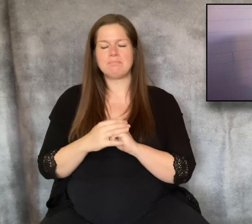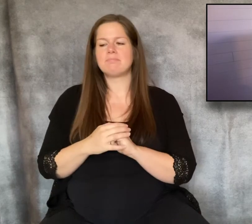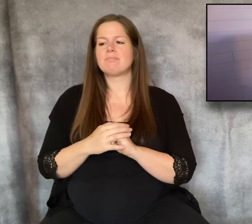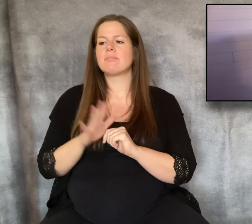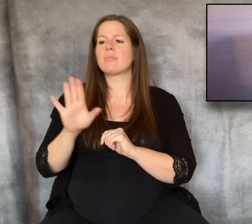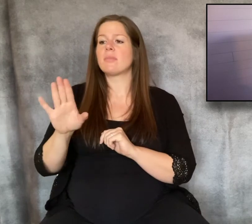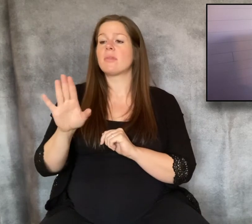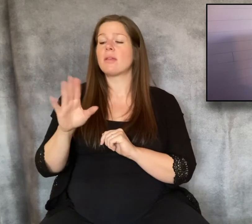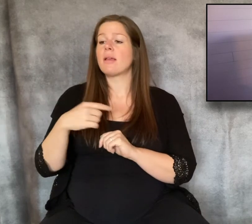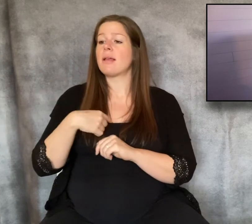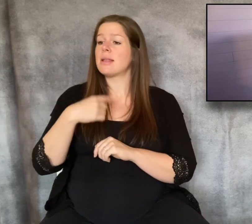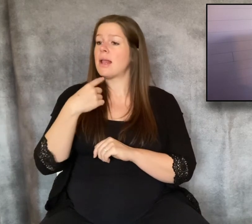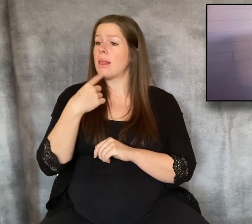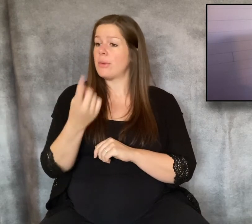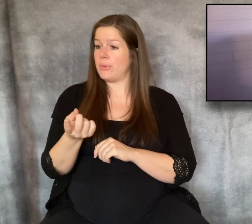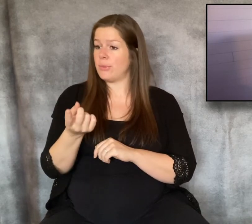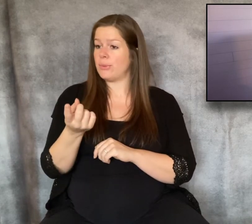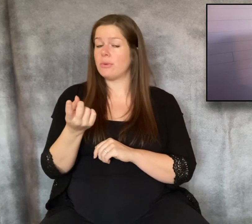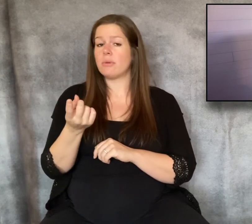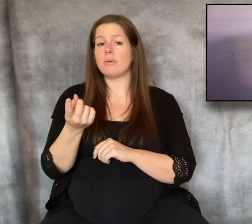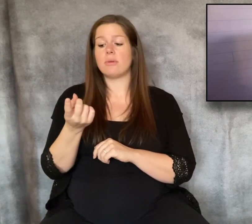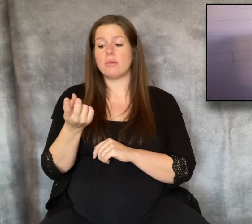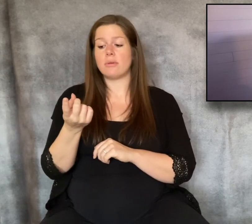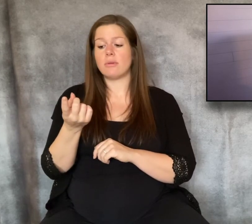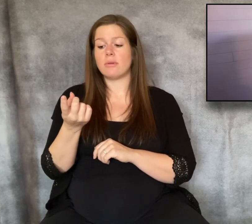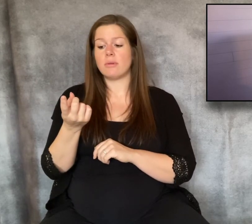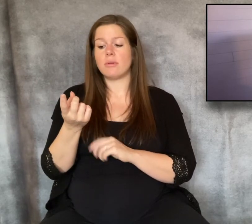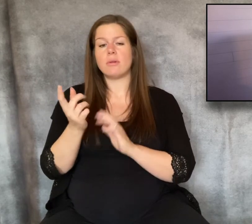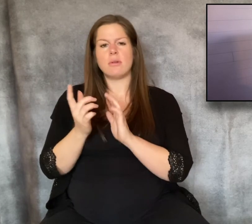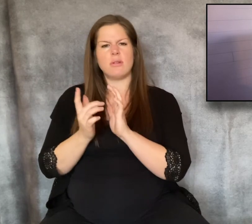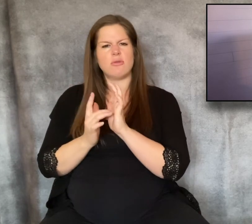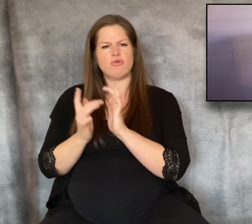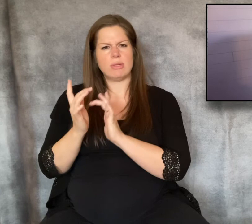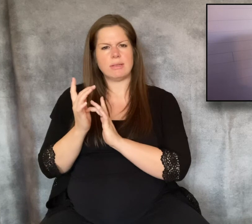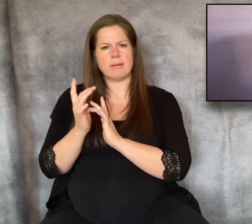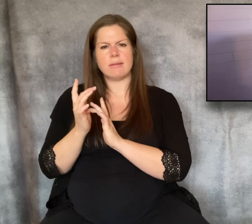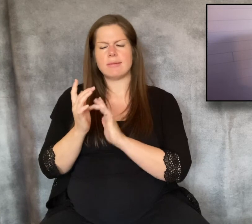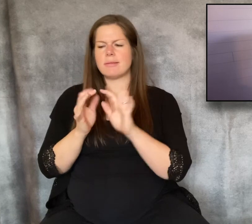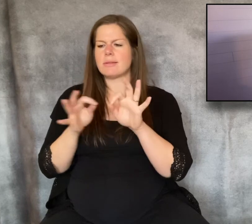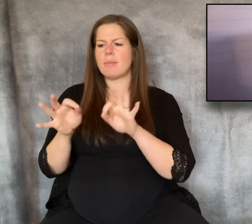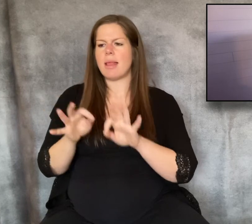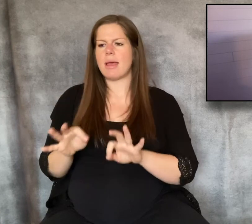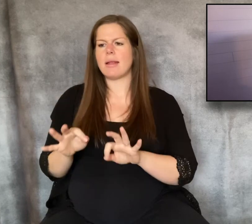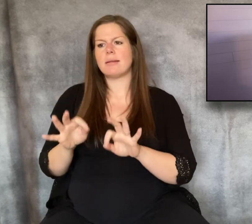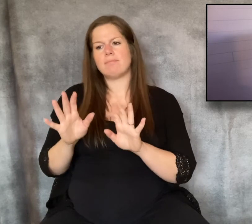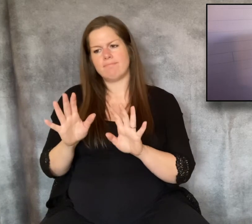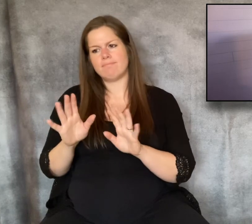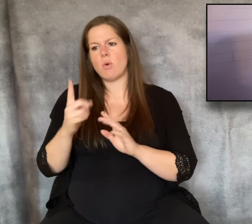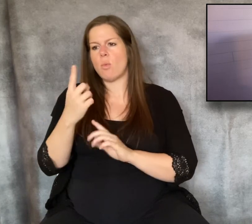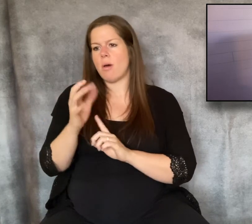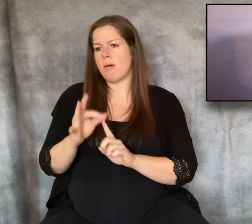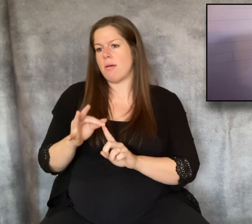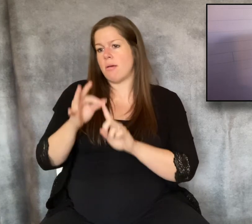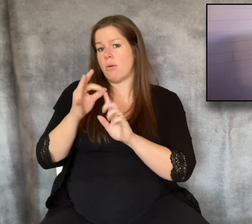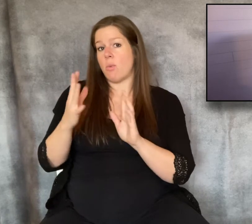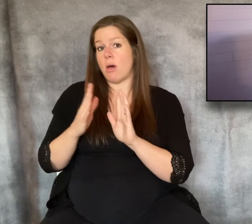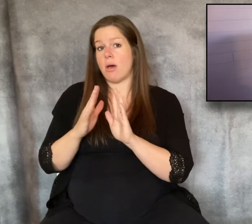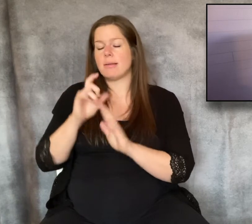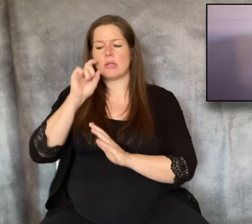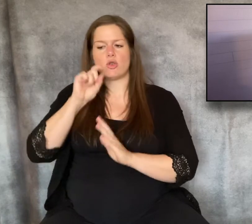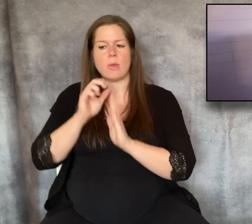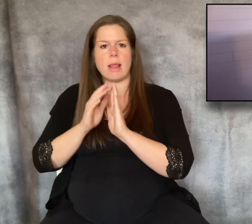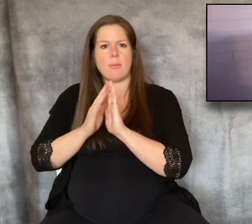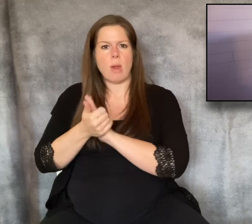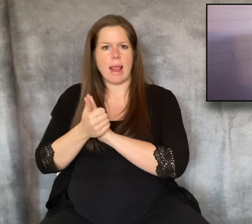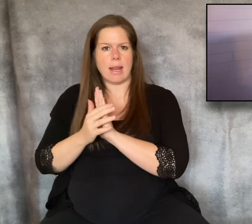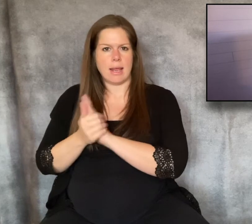here, except for sexual immorality, and marries another, commits adultery. So